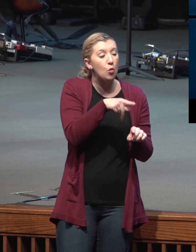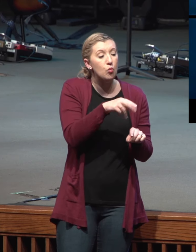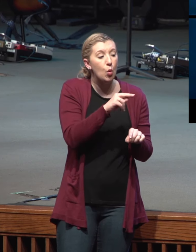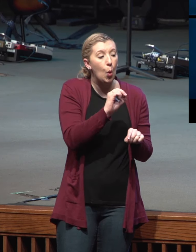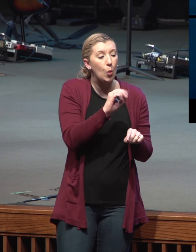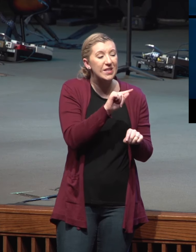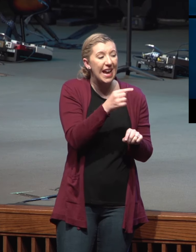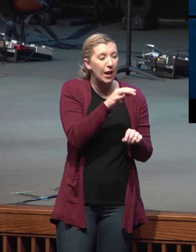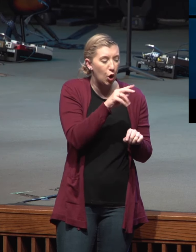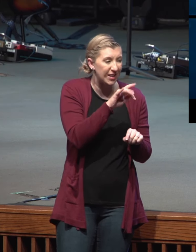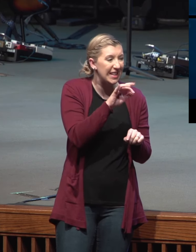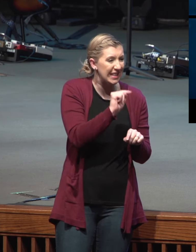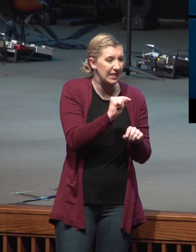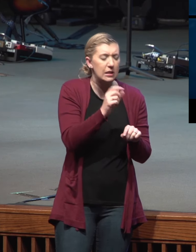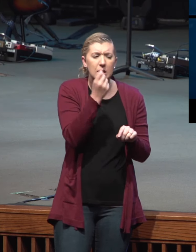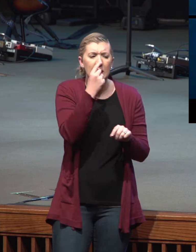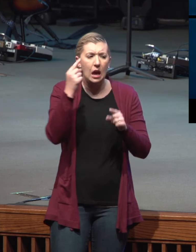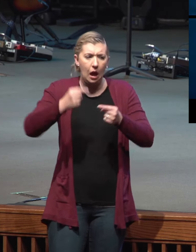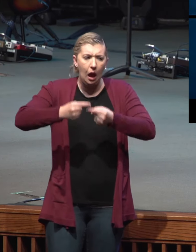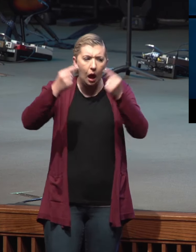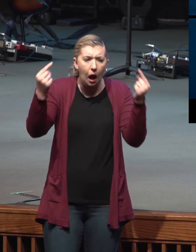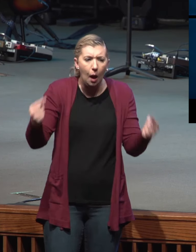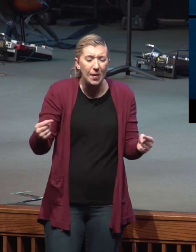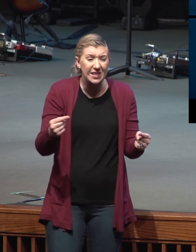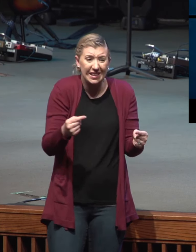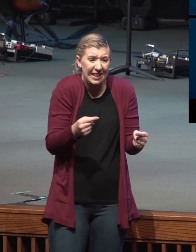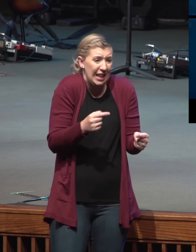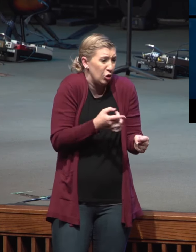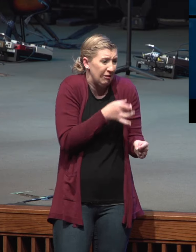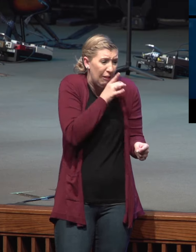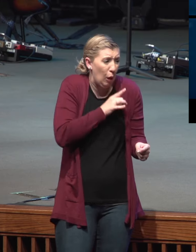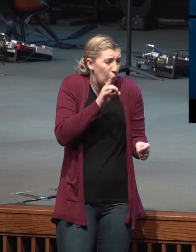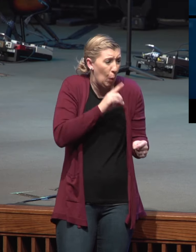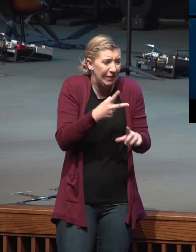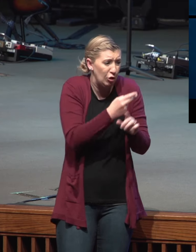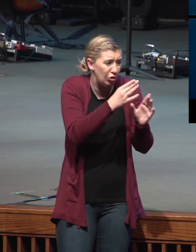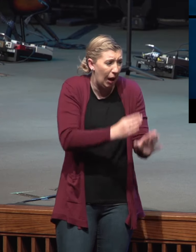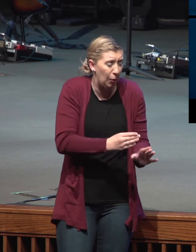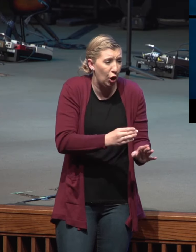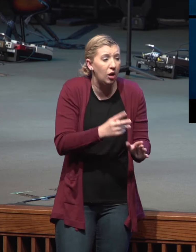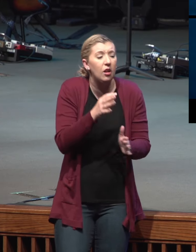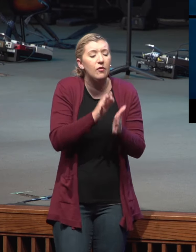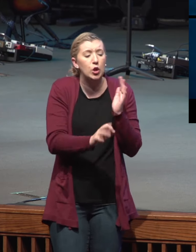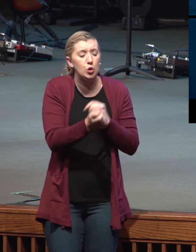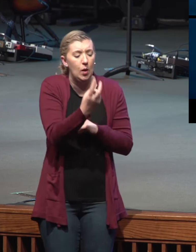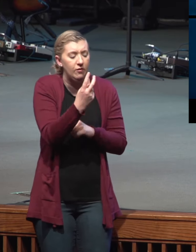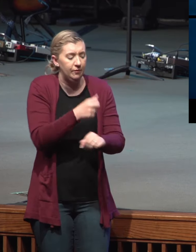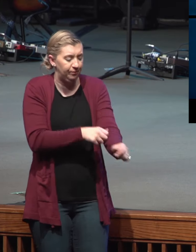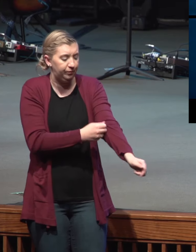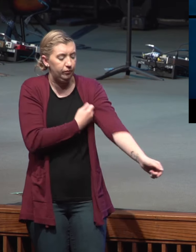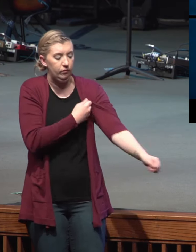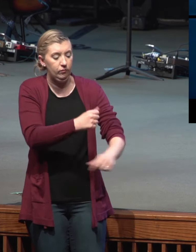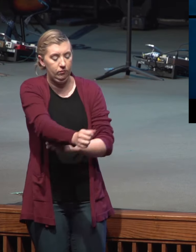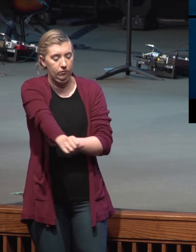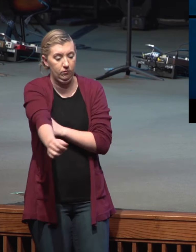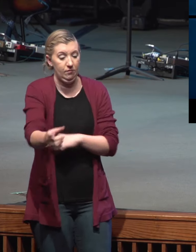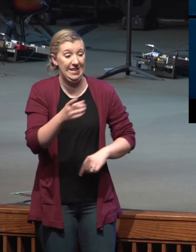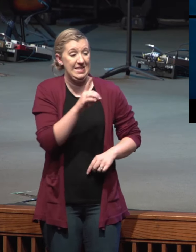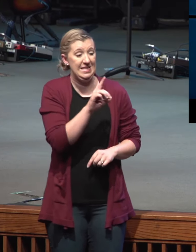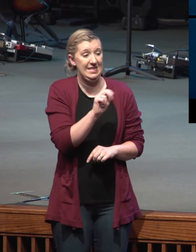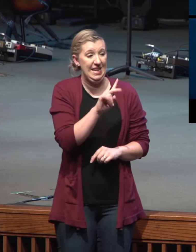couldn't be any more opposite. He's just a lowly shepherd. We read in verse 12. Now David was